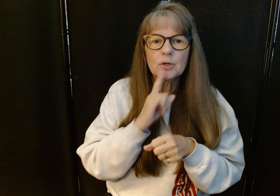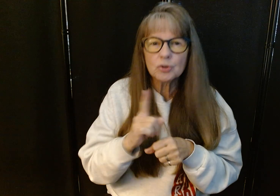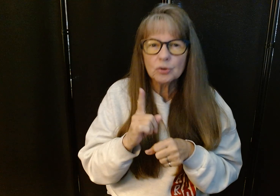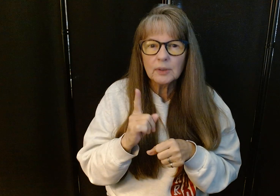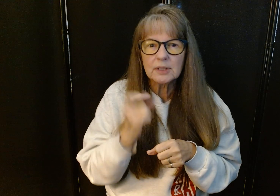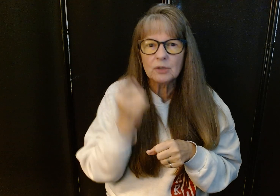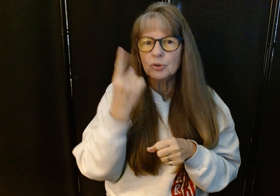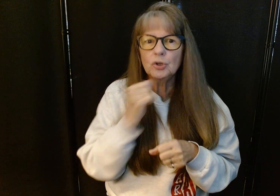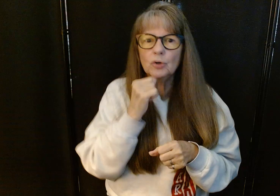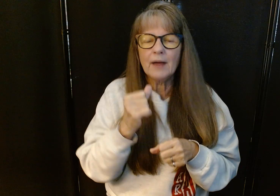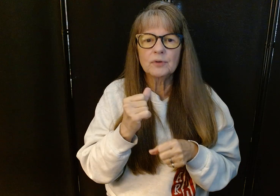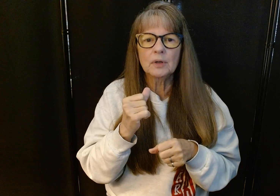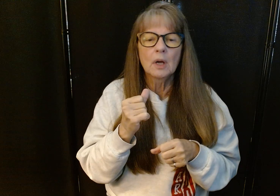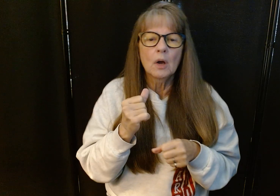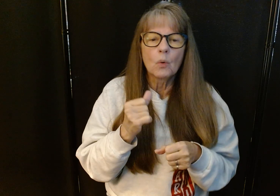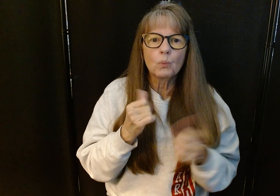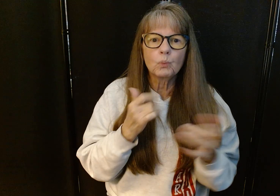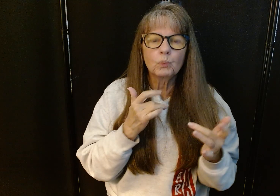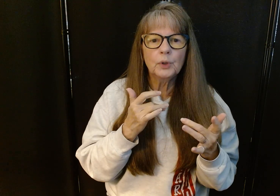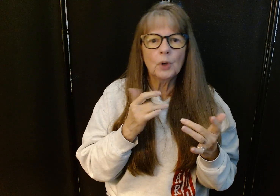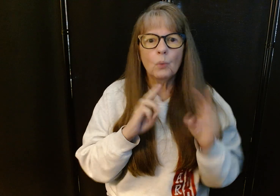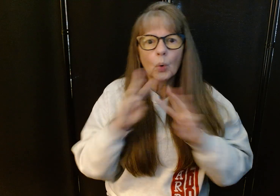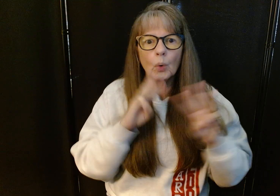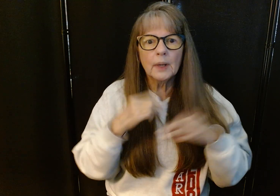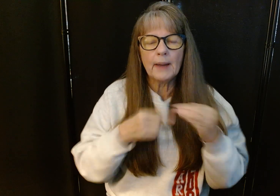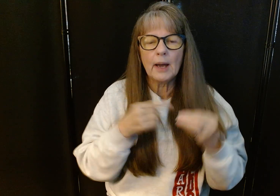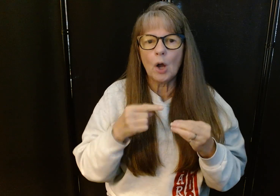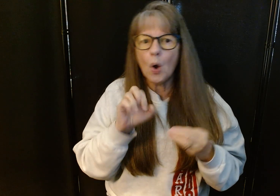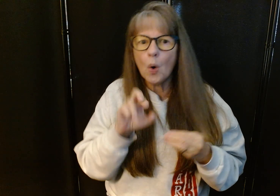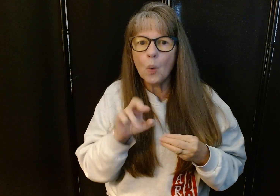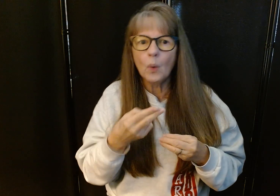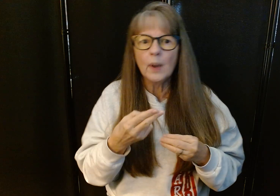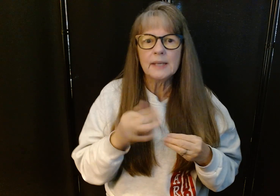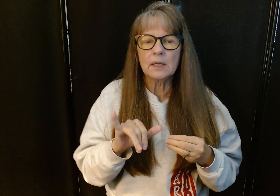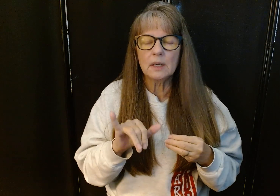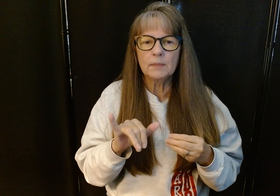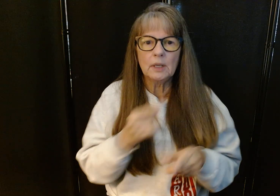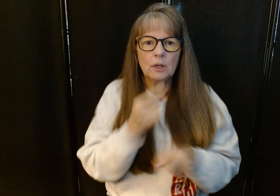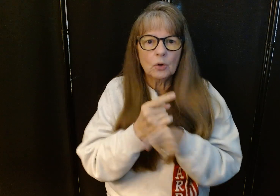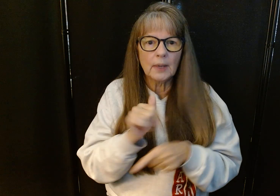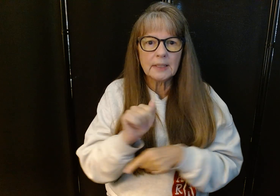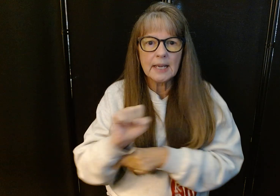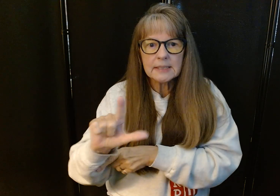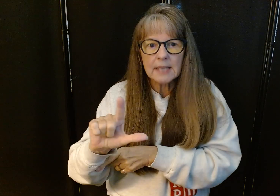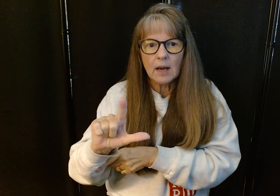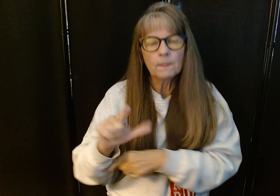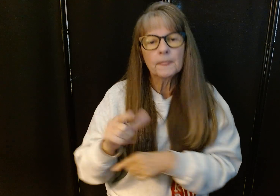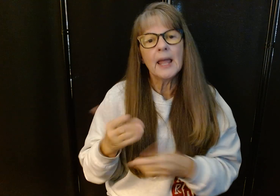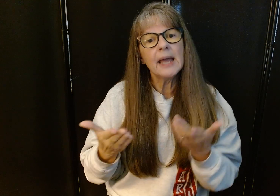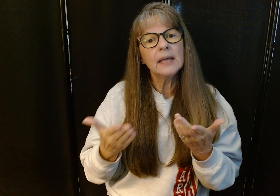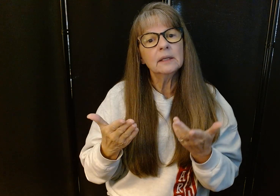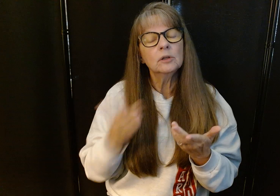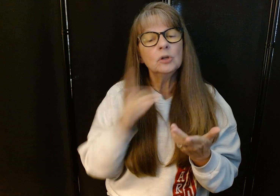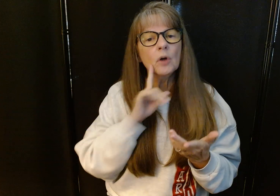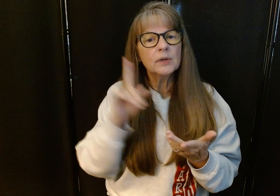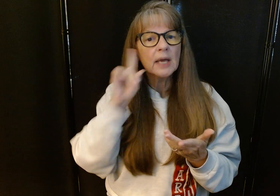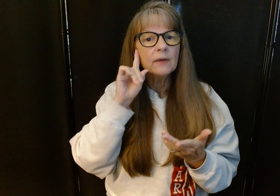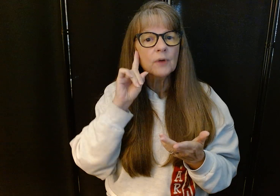sure it's understood. You don't have to, worry about, oh, is that going to be correct ASL? And, the deaf, when